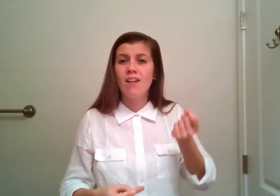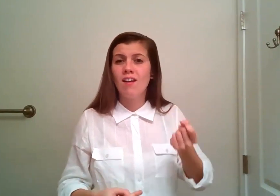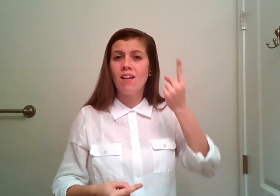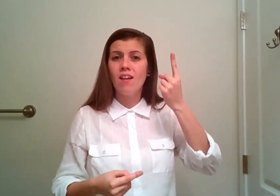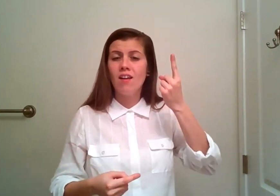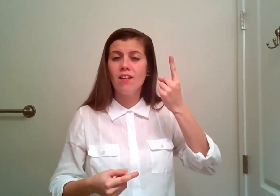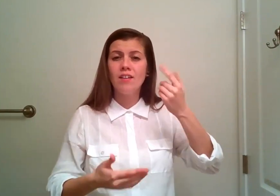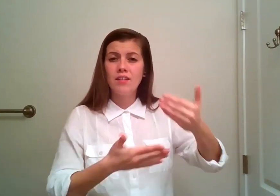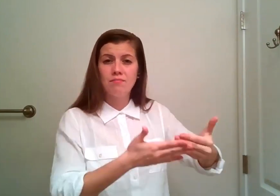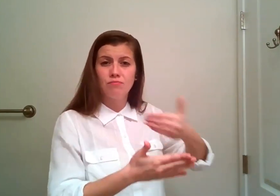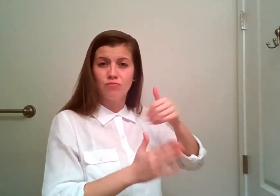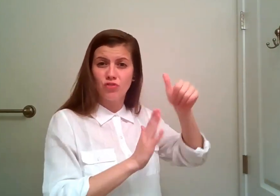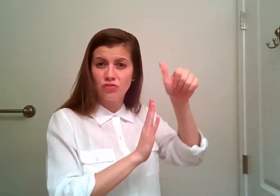I struggled a lot, and